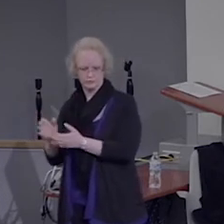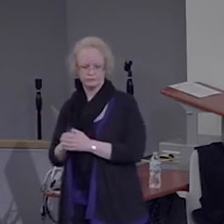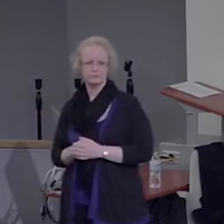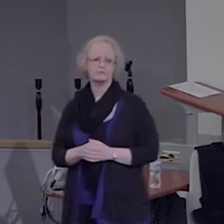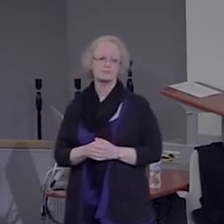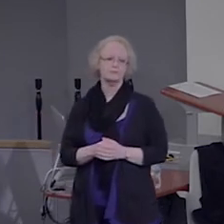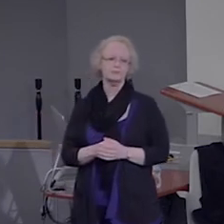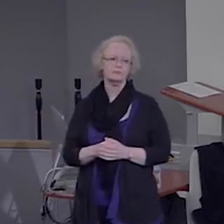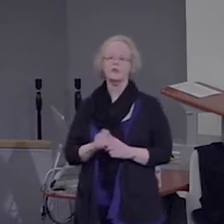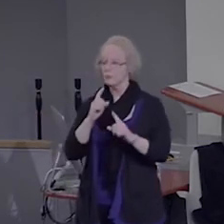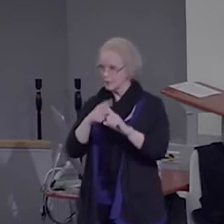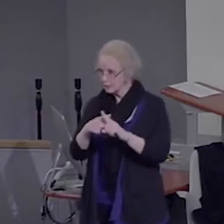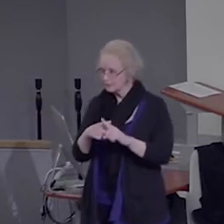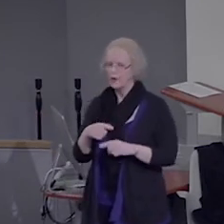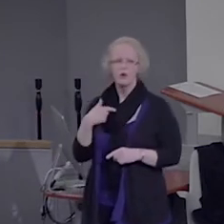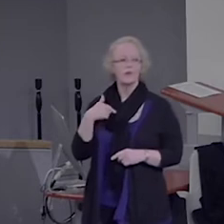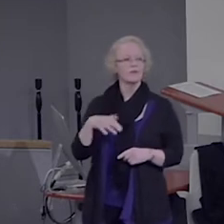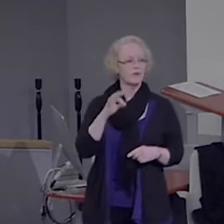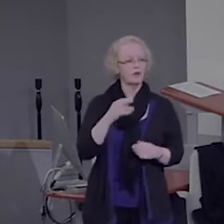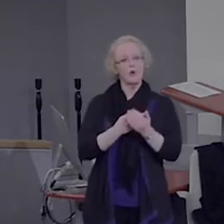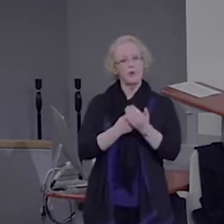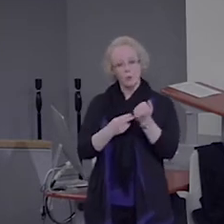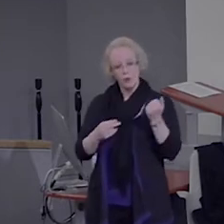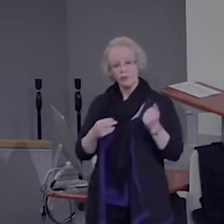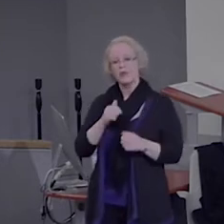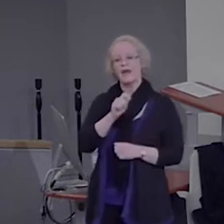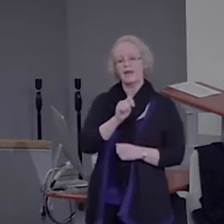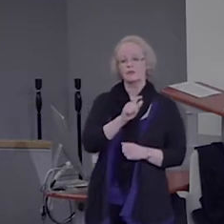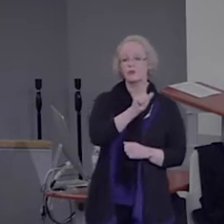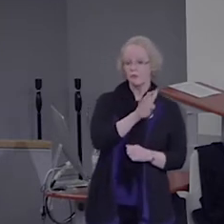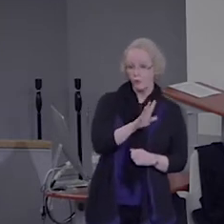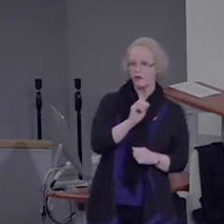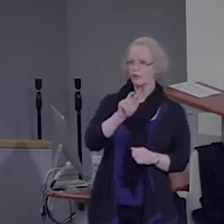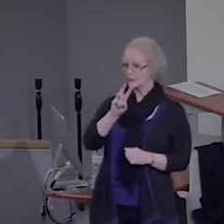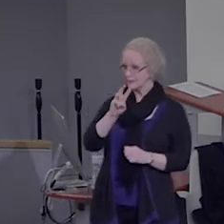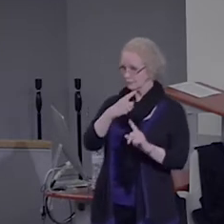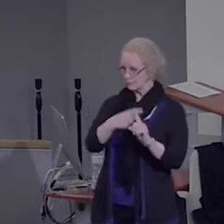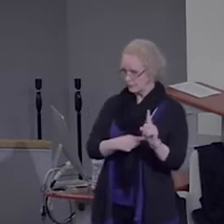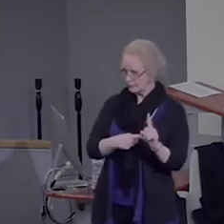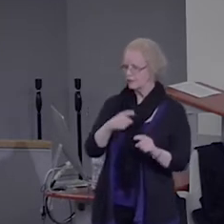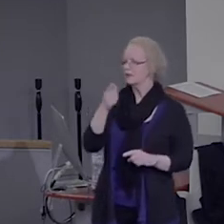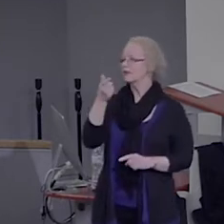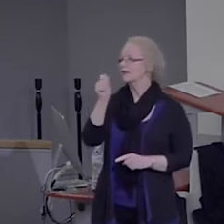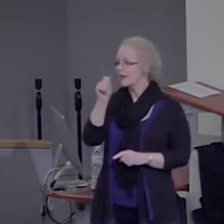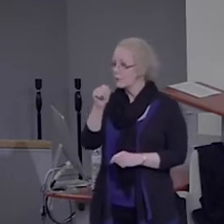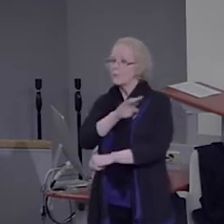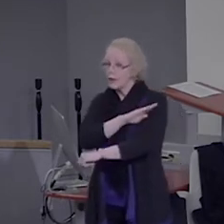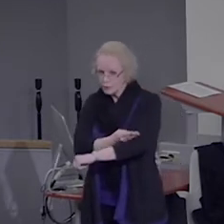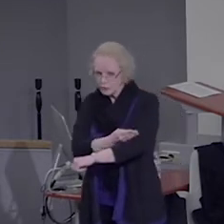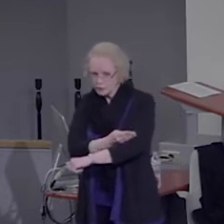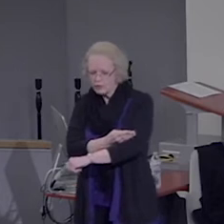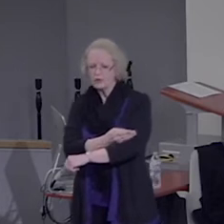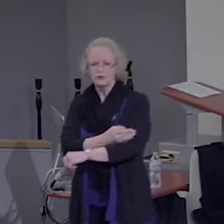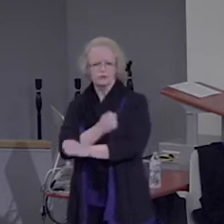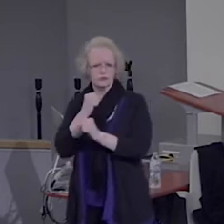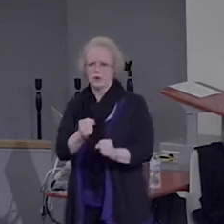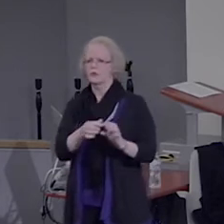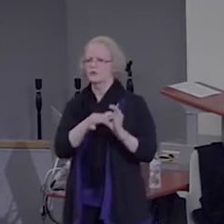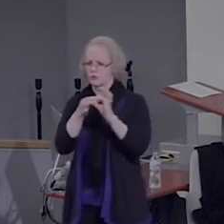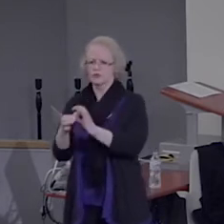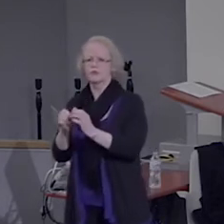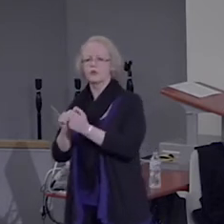we also found that at both 24 and 36 months gamma power was significantly associated